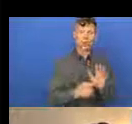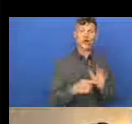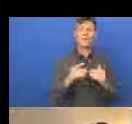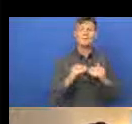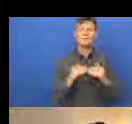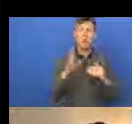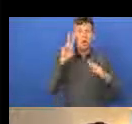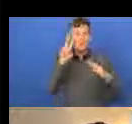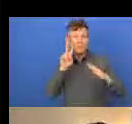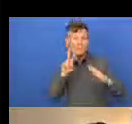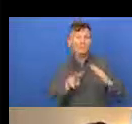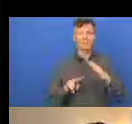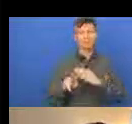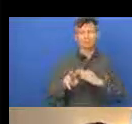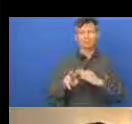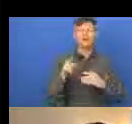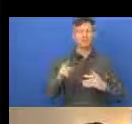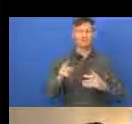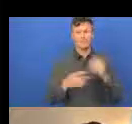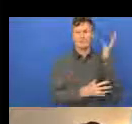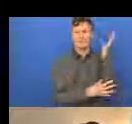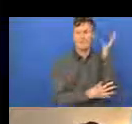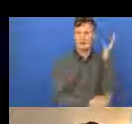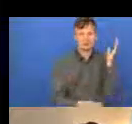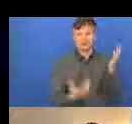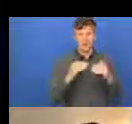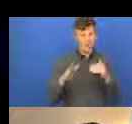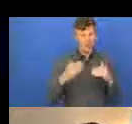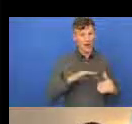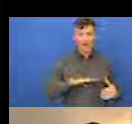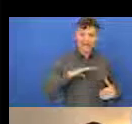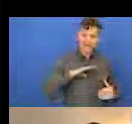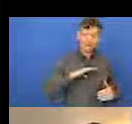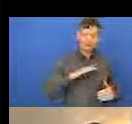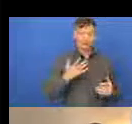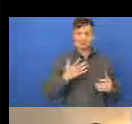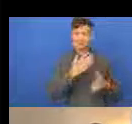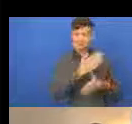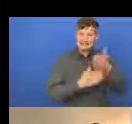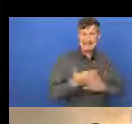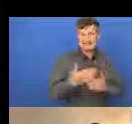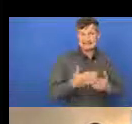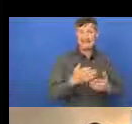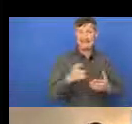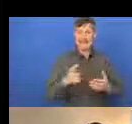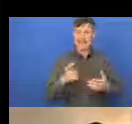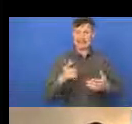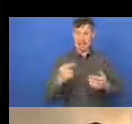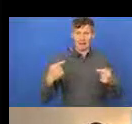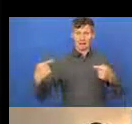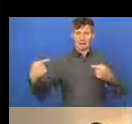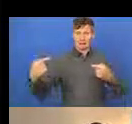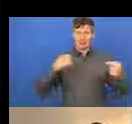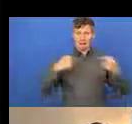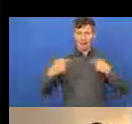age, household income, disability type, or social competence. Once a student had been bullied, they were 5 times more likely to be bullied